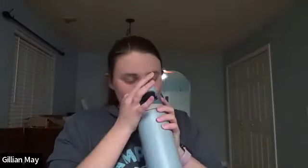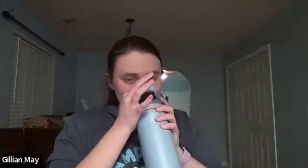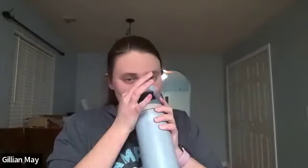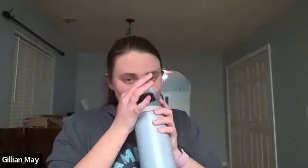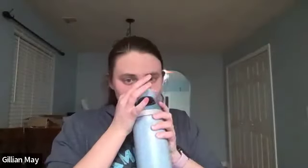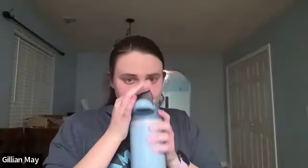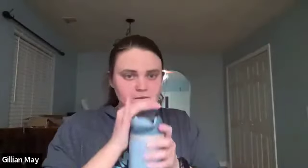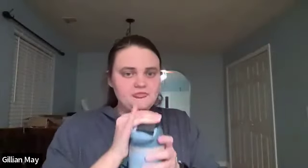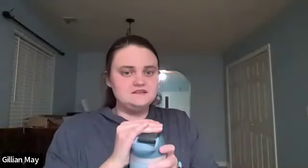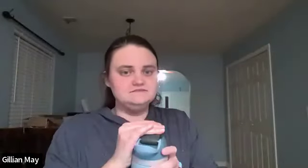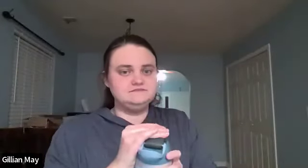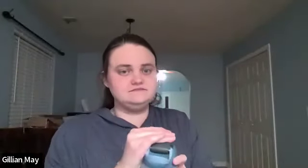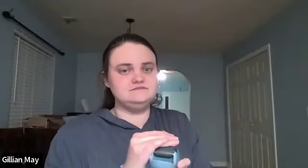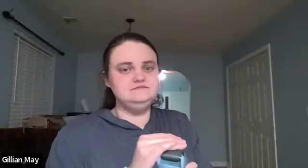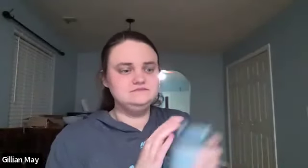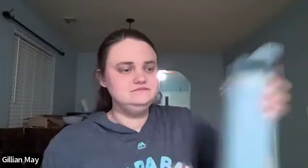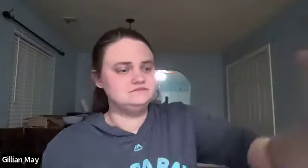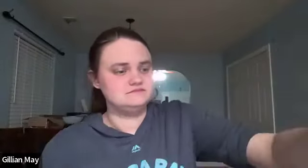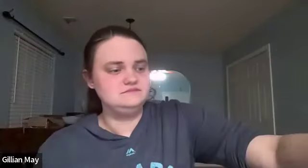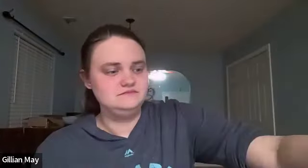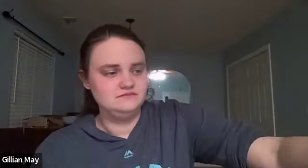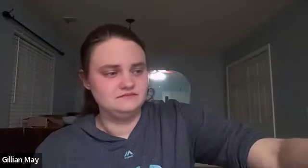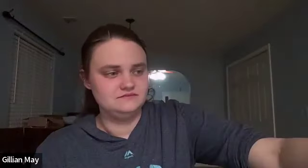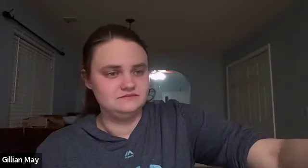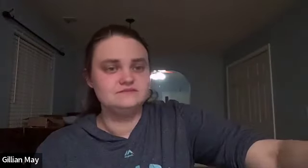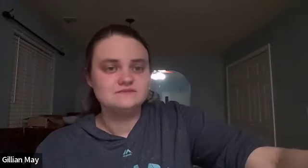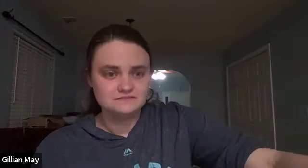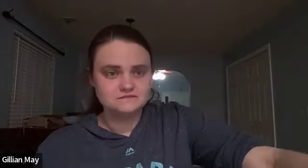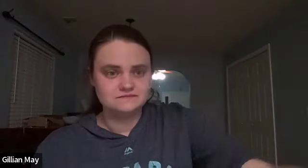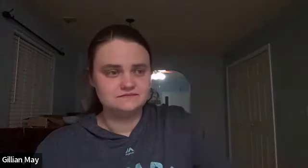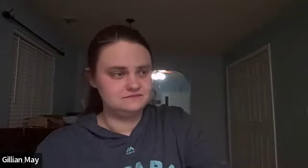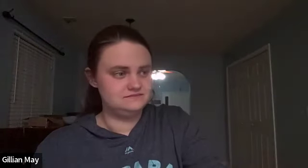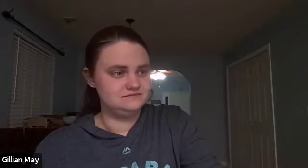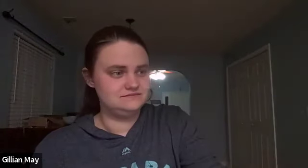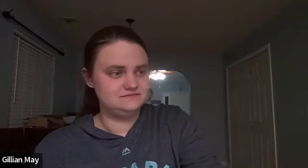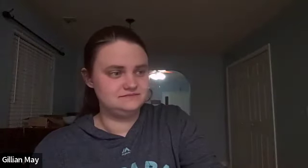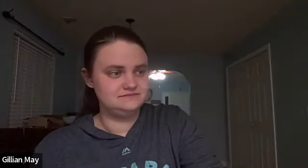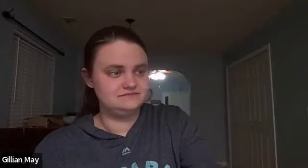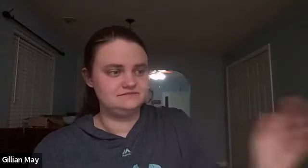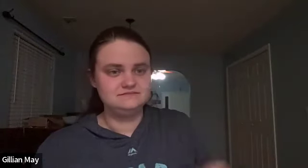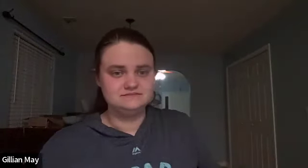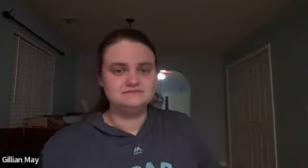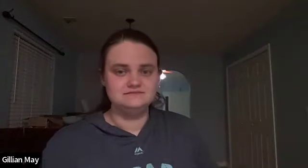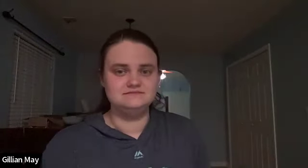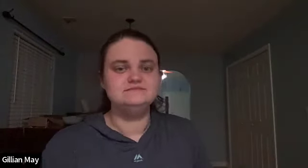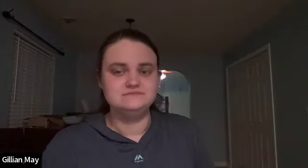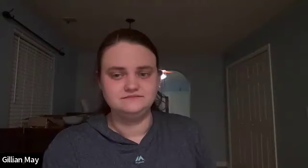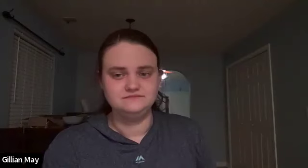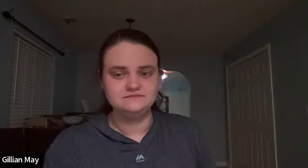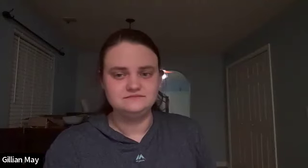if you have a particular reason or a particular area that you need to communicate in, you can let us know. I mean, the worst thing that's going to